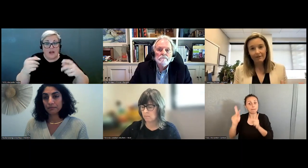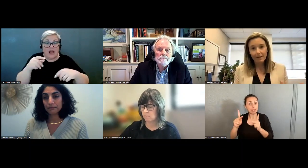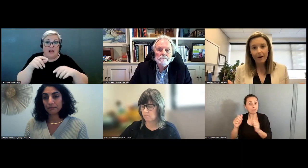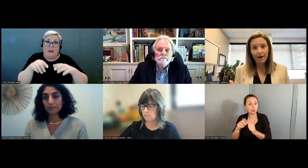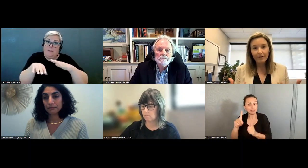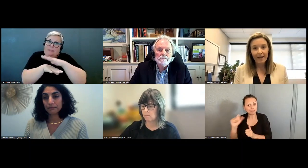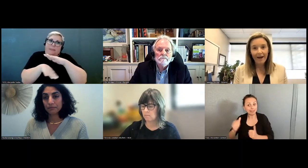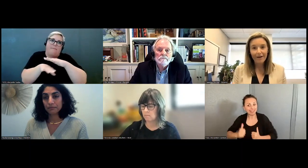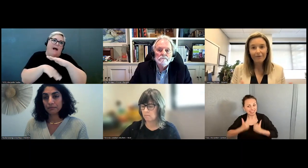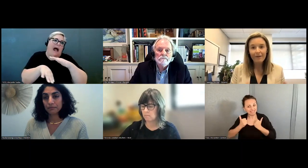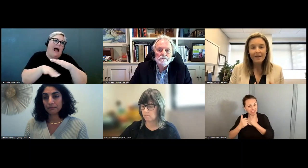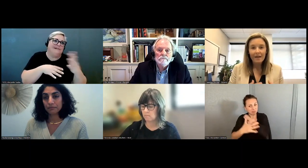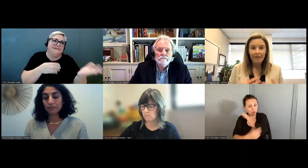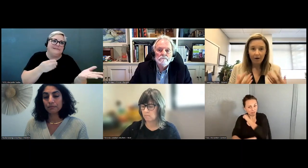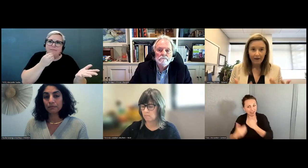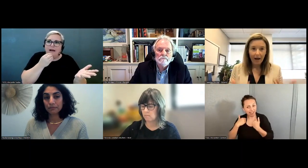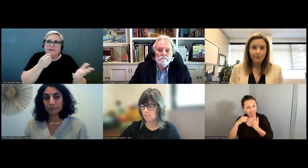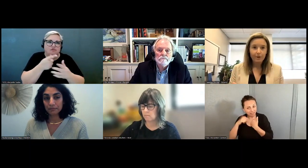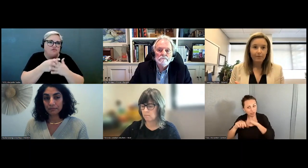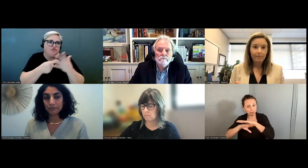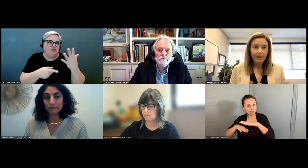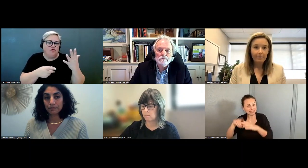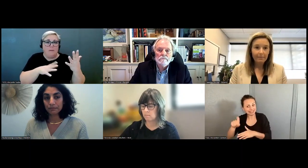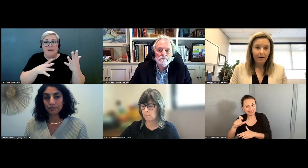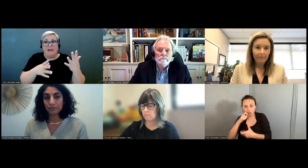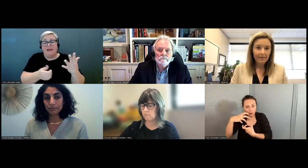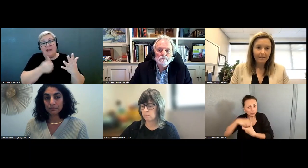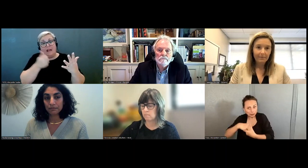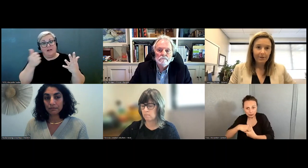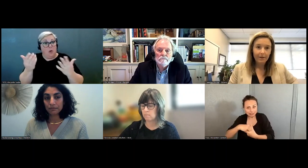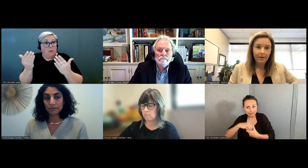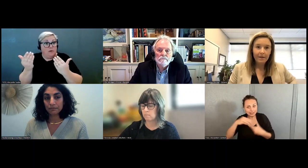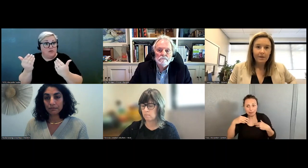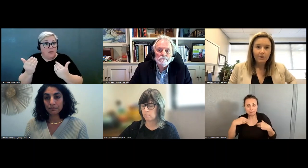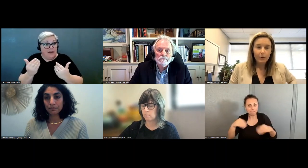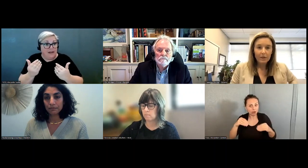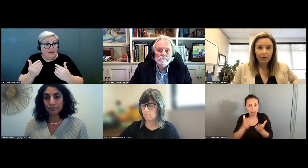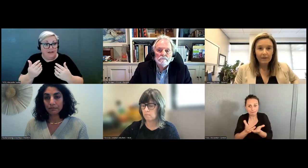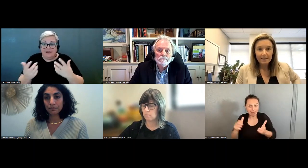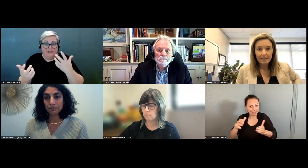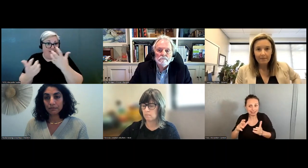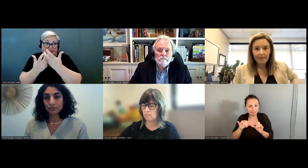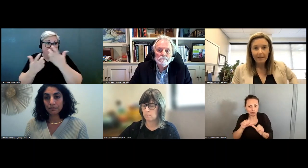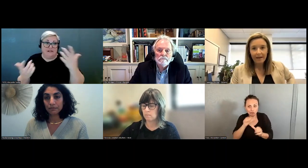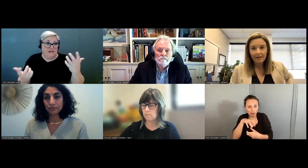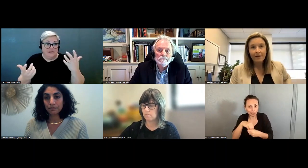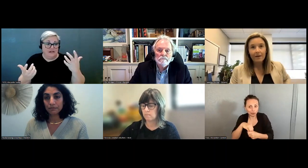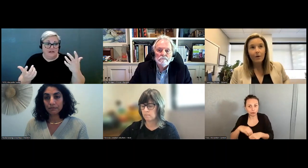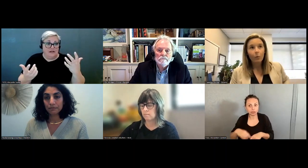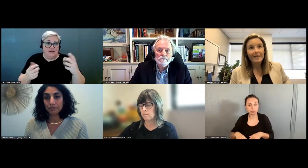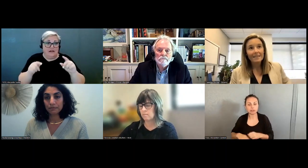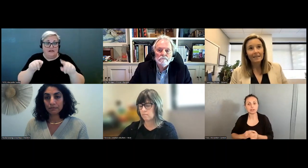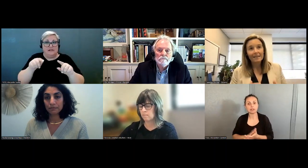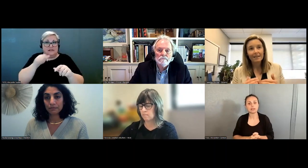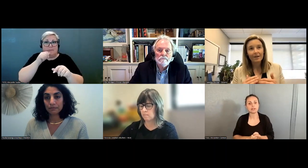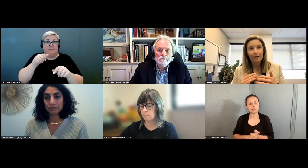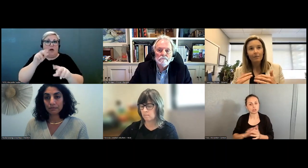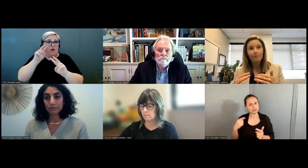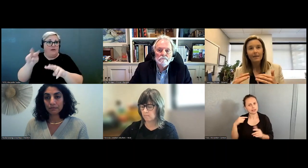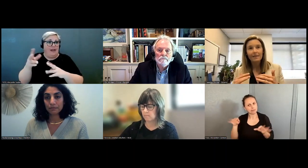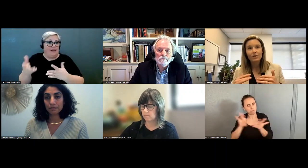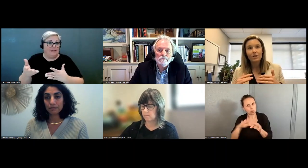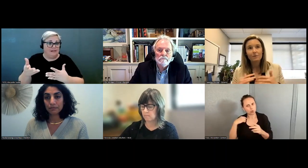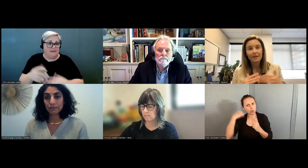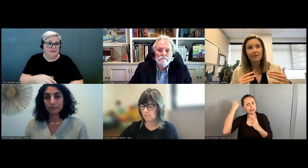disabilities who are living in poverty have that aren't captured by the main market basket measure. So, this is something that we need to